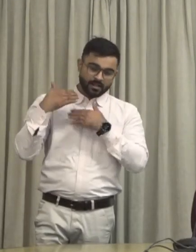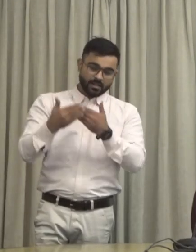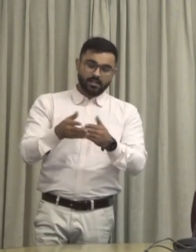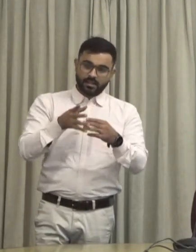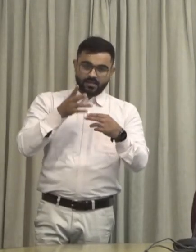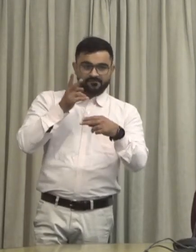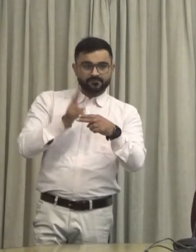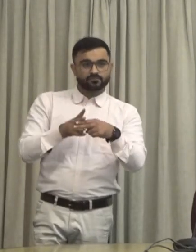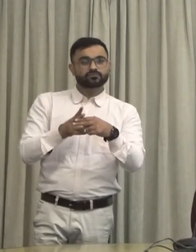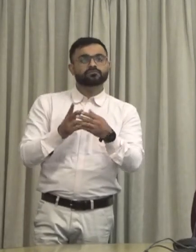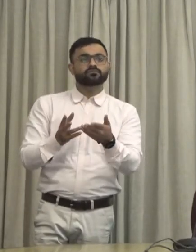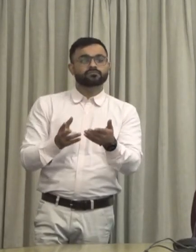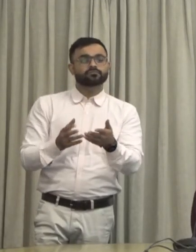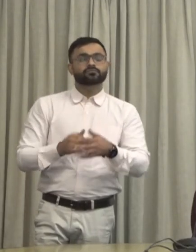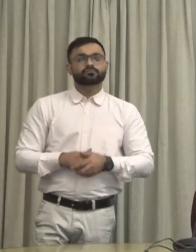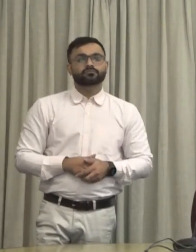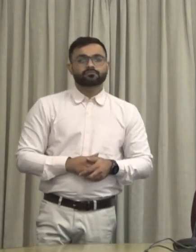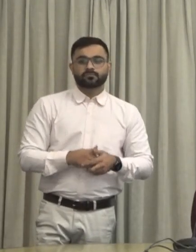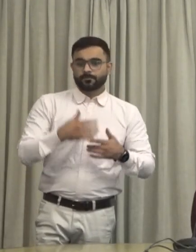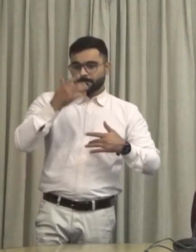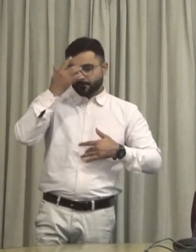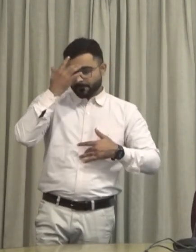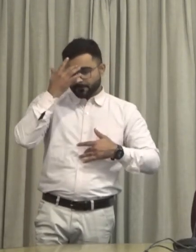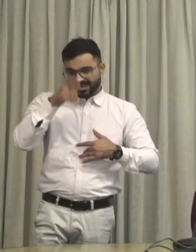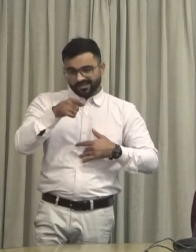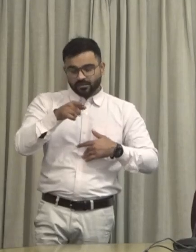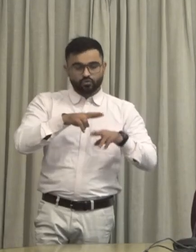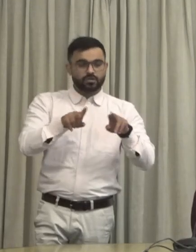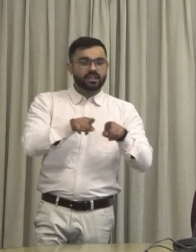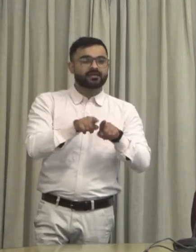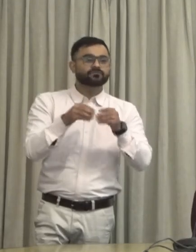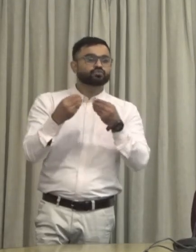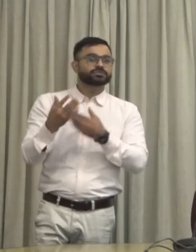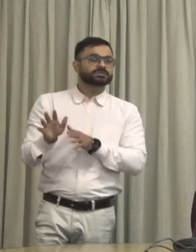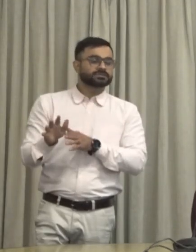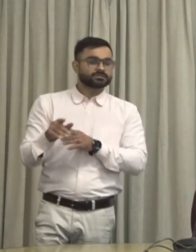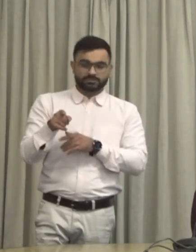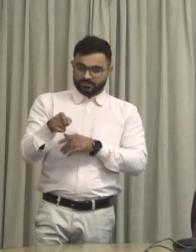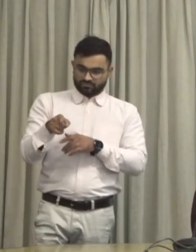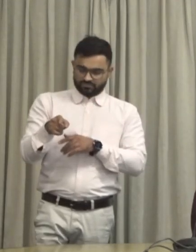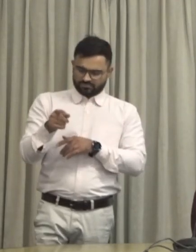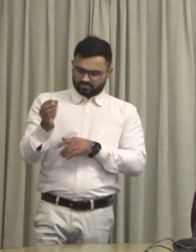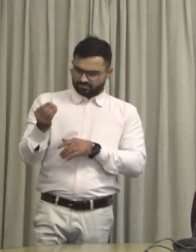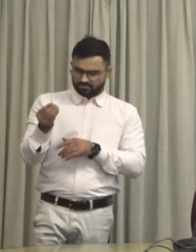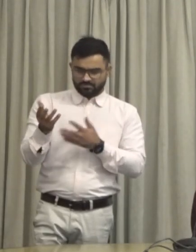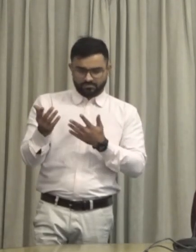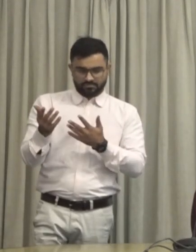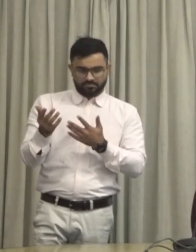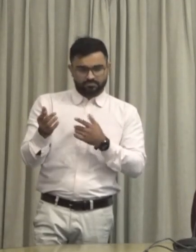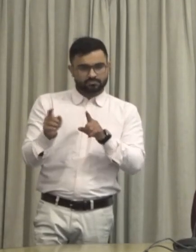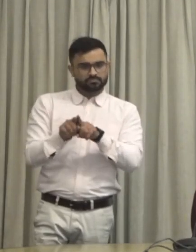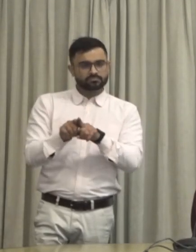state. From the patient alone, now leave the family. Is it something to be